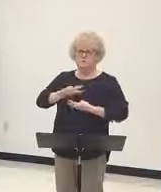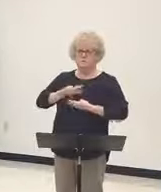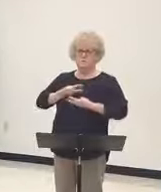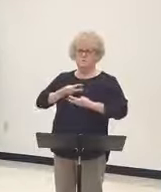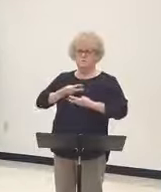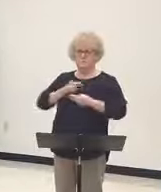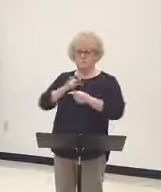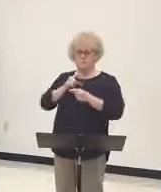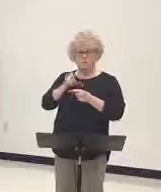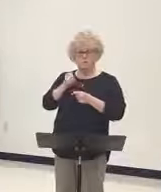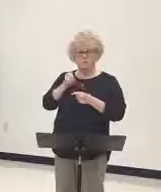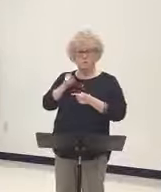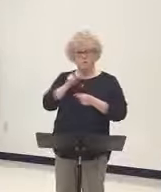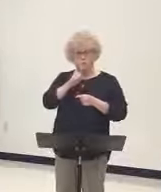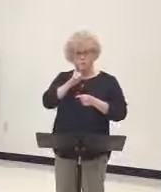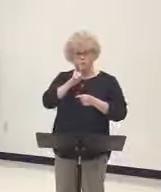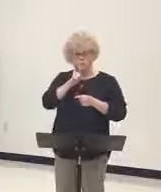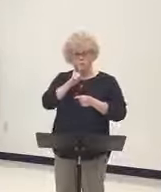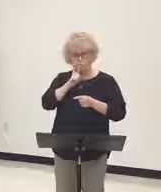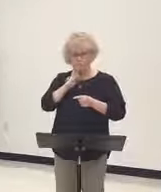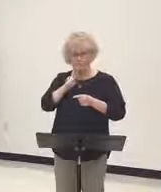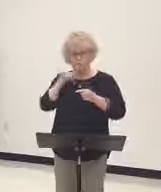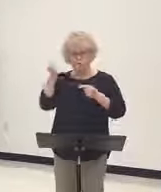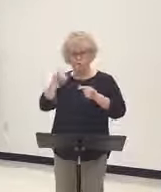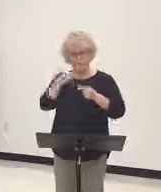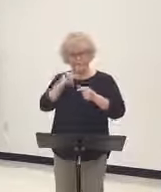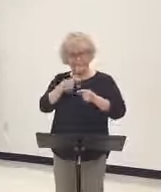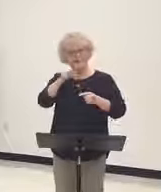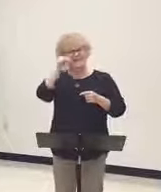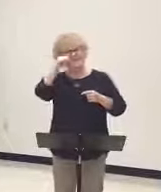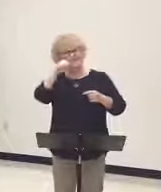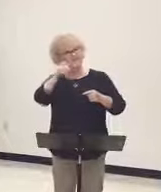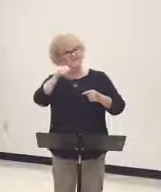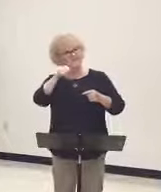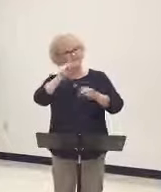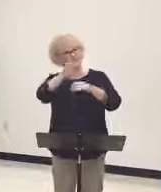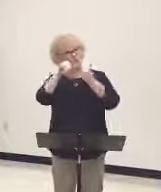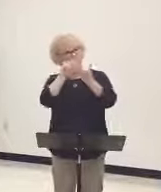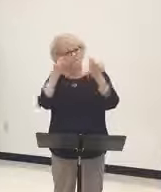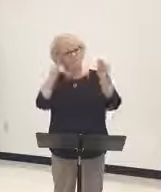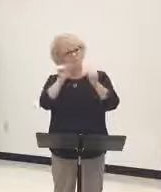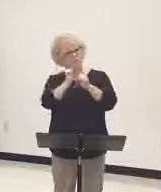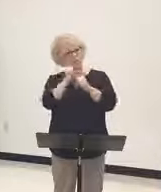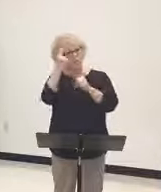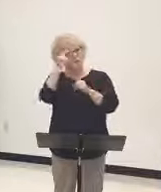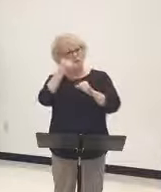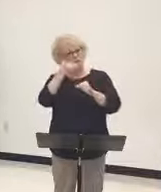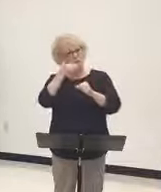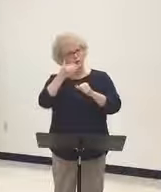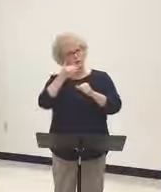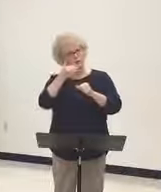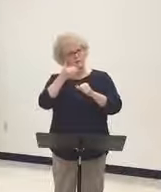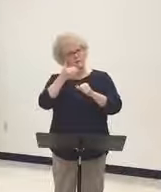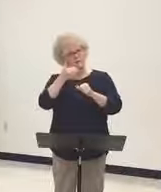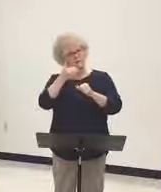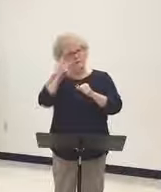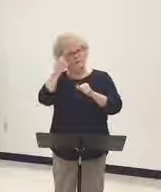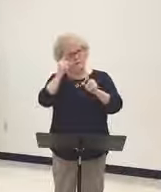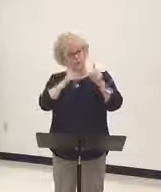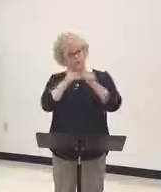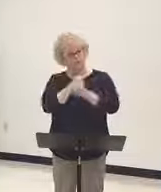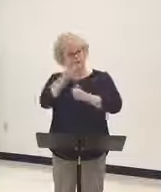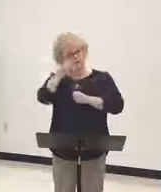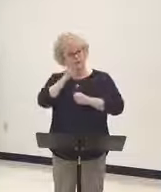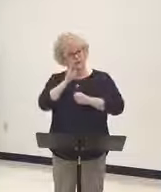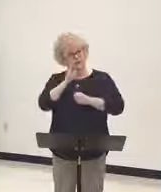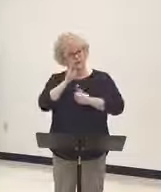Do we readily say, yes, all things work for good for those who